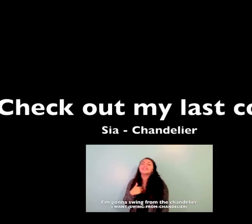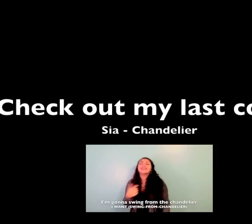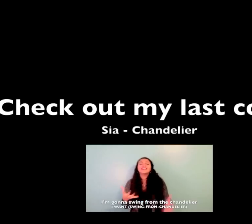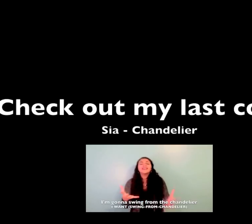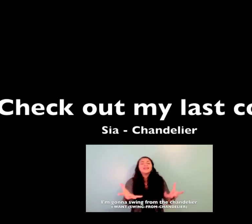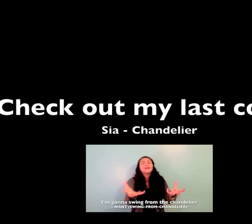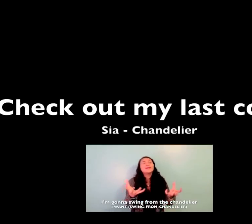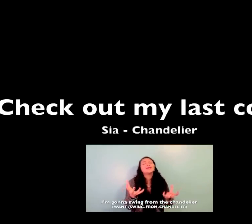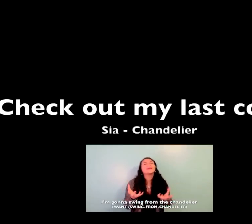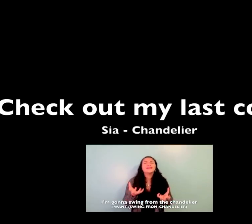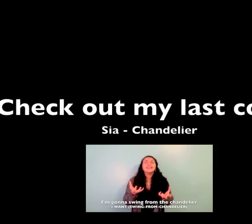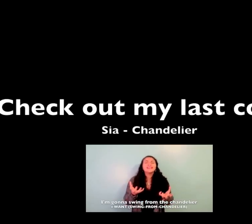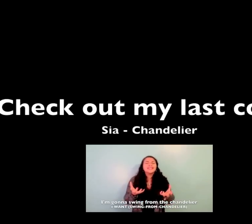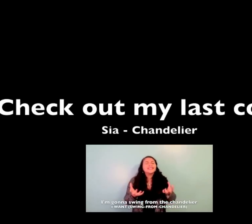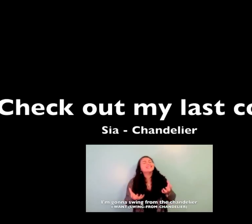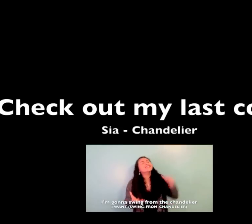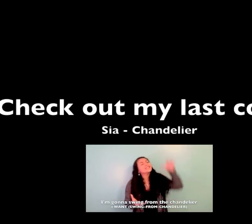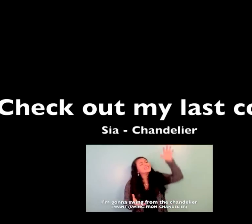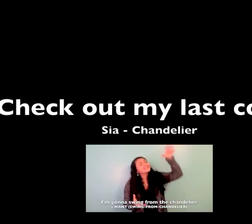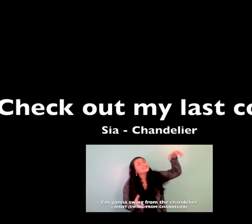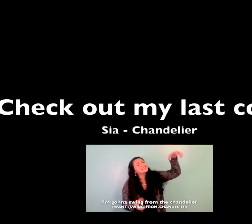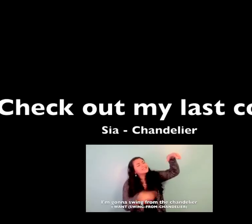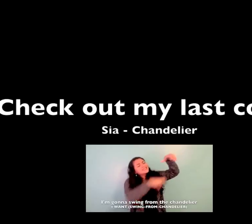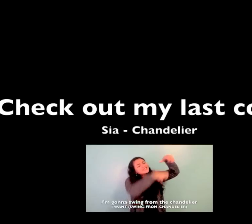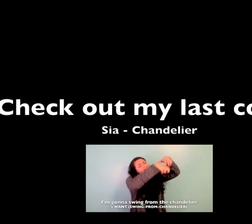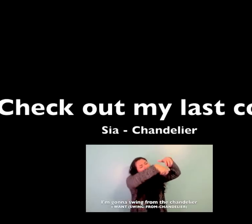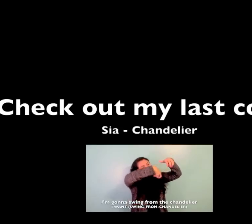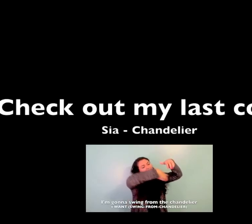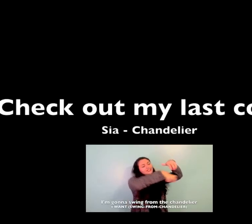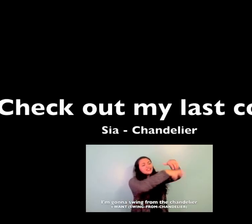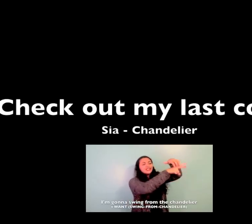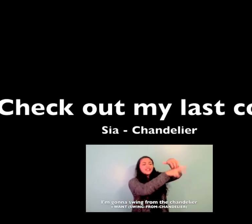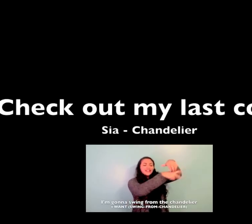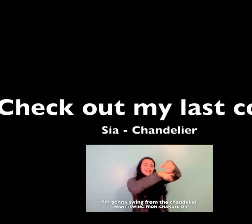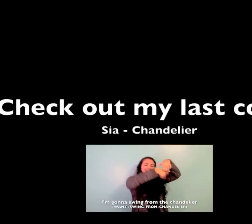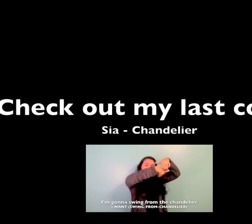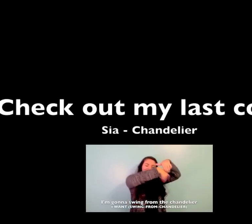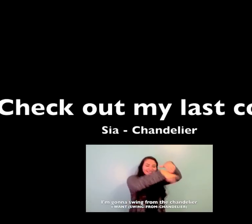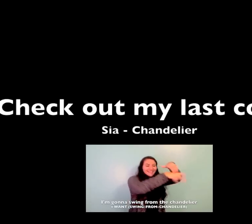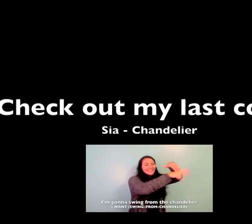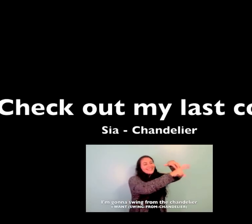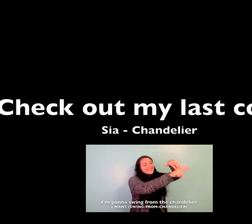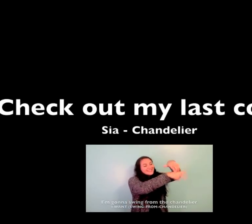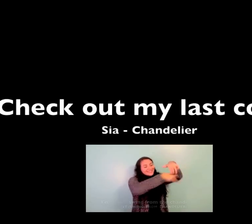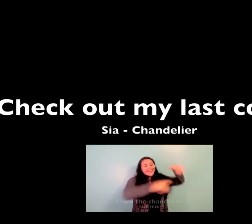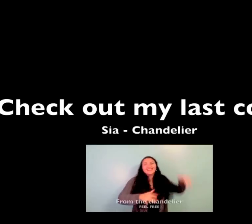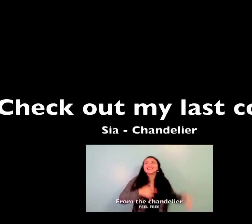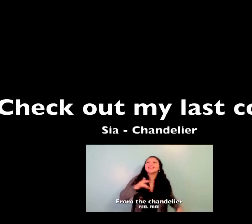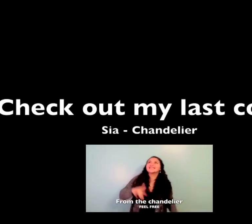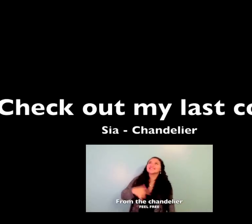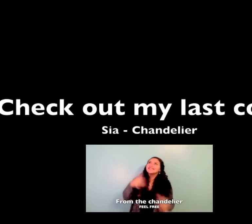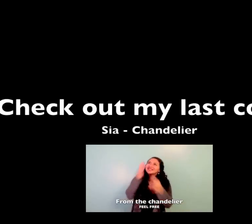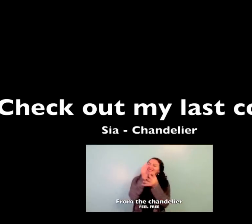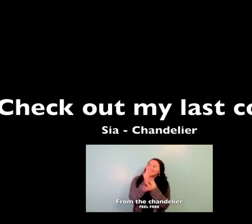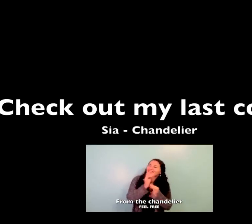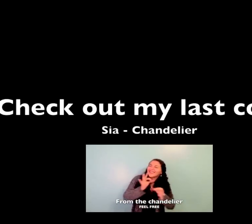I'm gonna swim from the chandelier From the chandelier